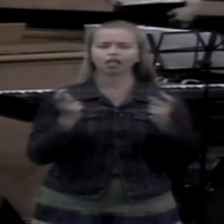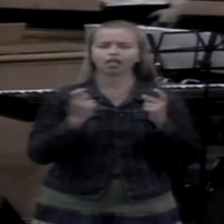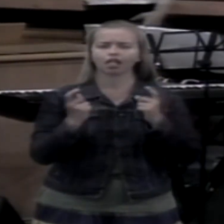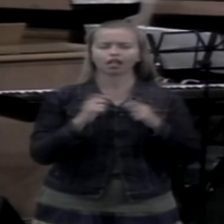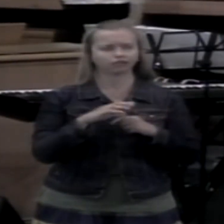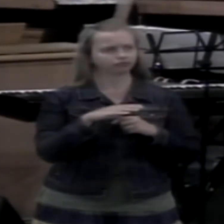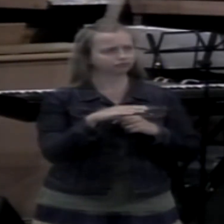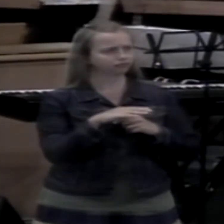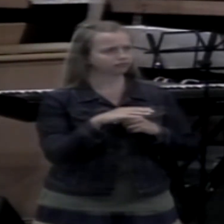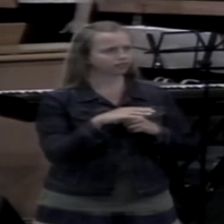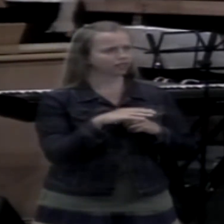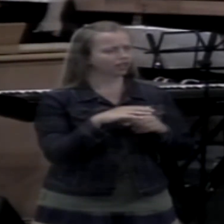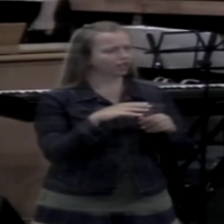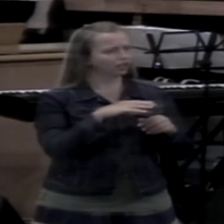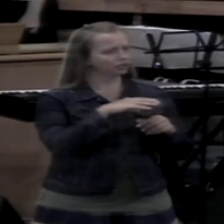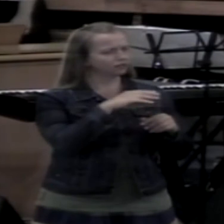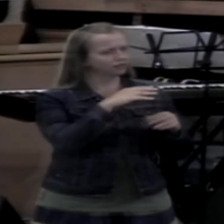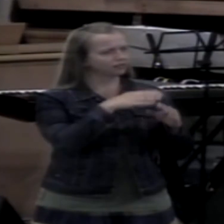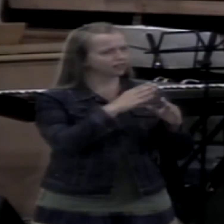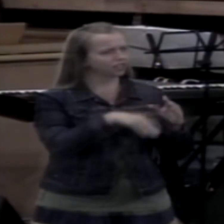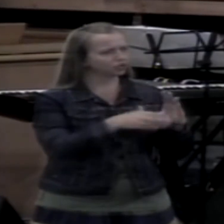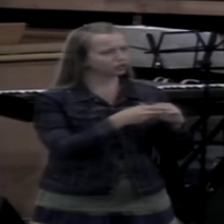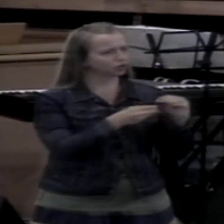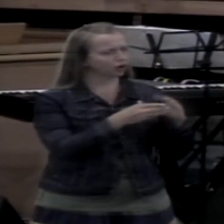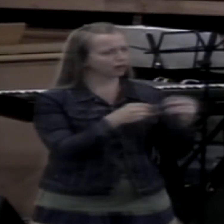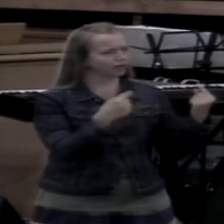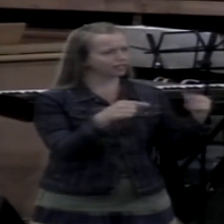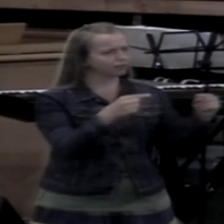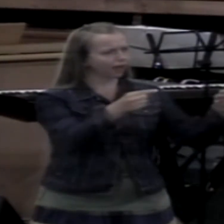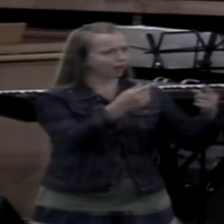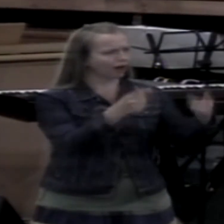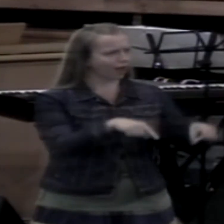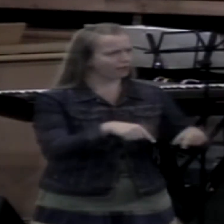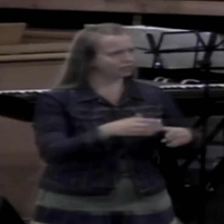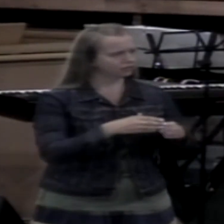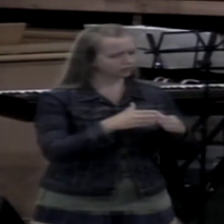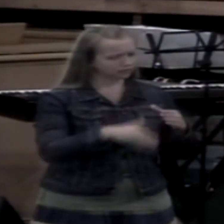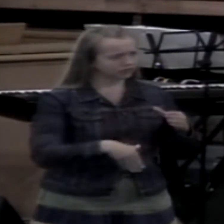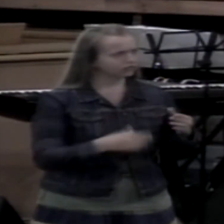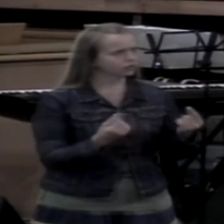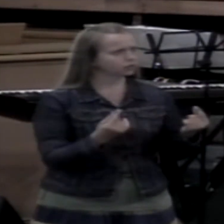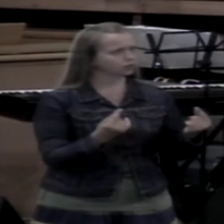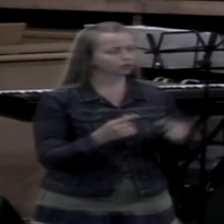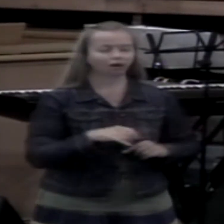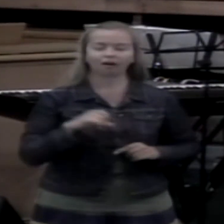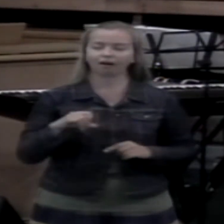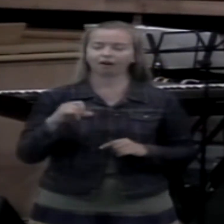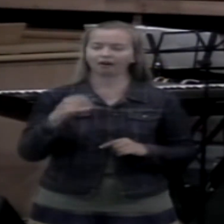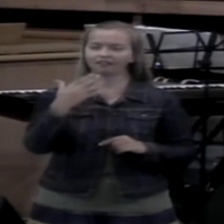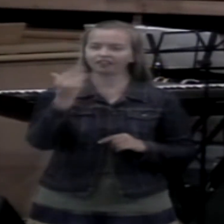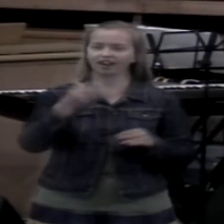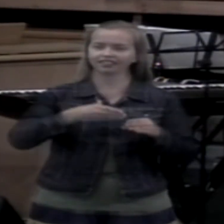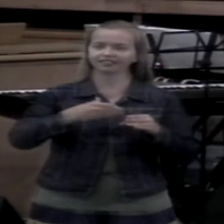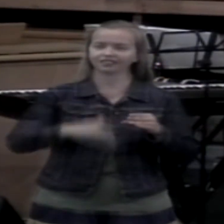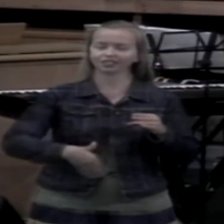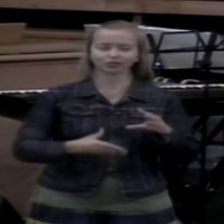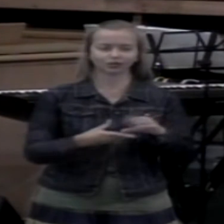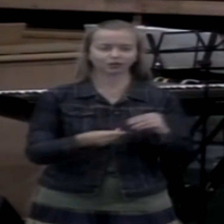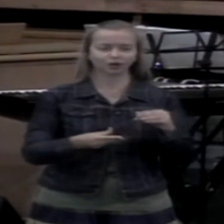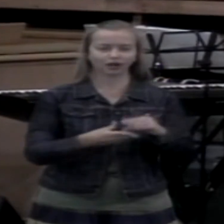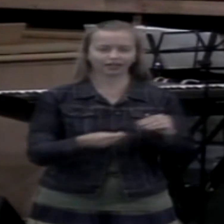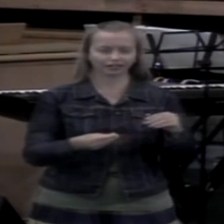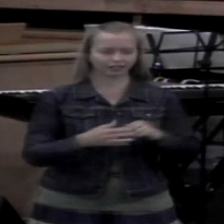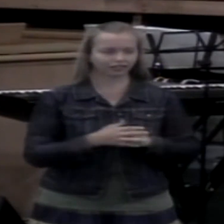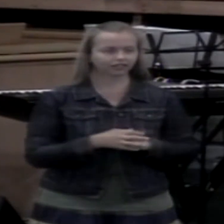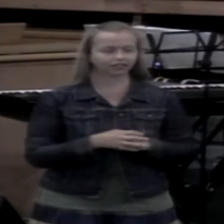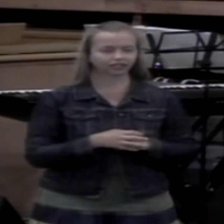said, Brother Grant, you never finished your story about your debate yesterday. And I started it, but I didn't finish it. The